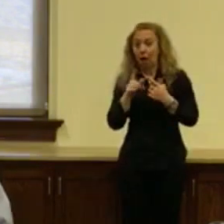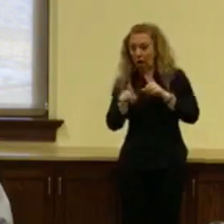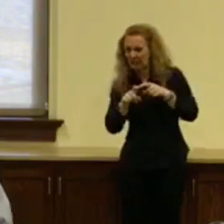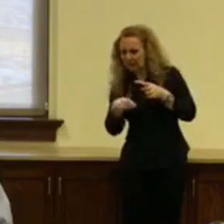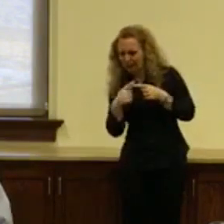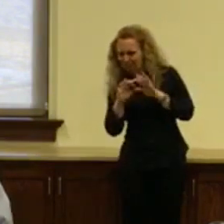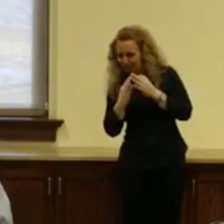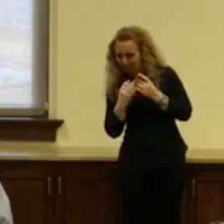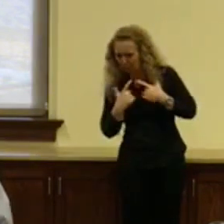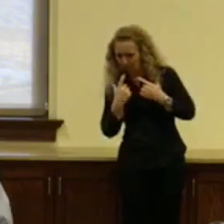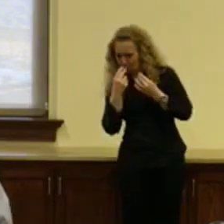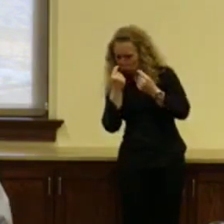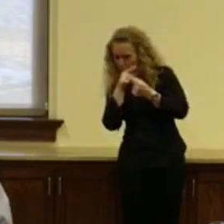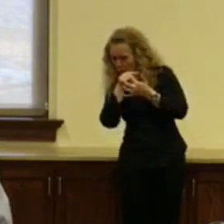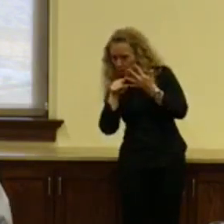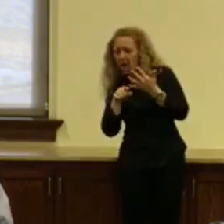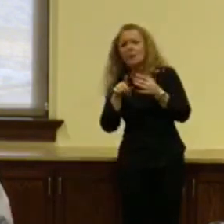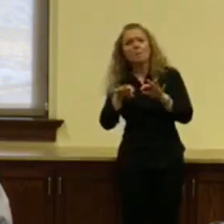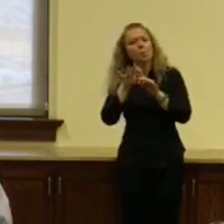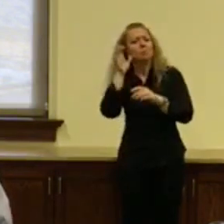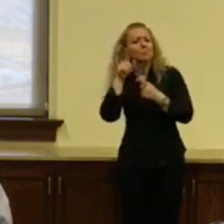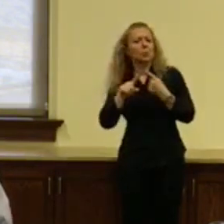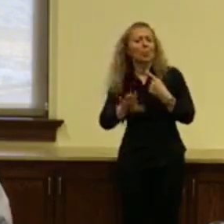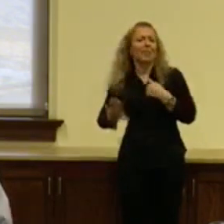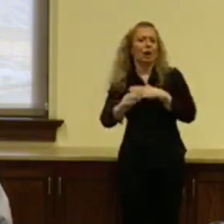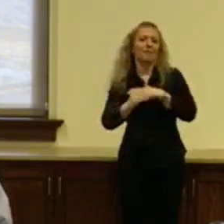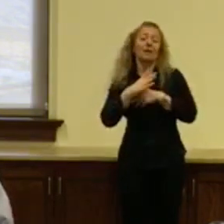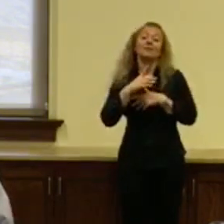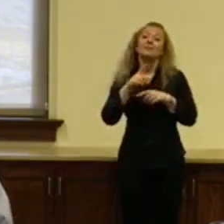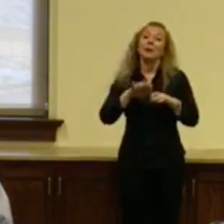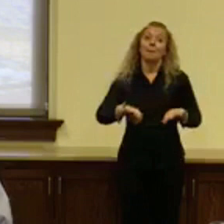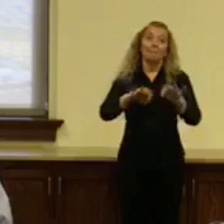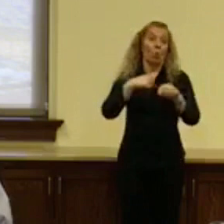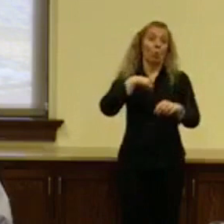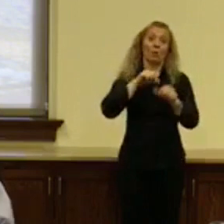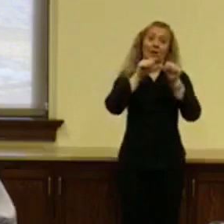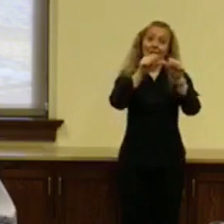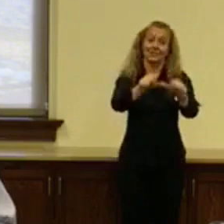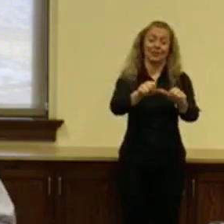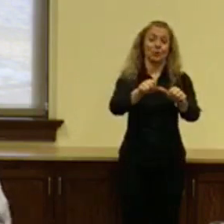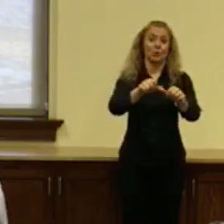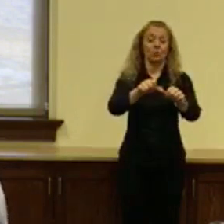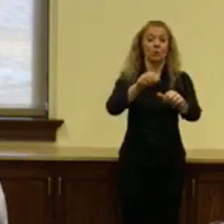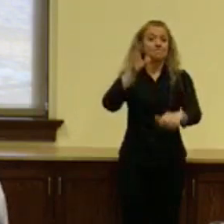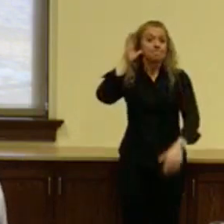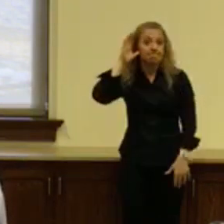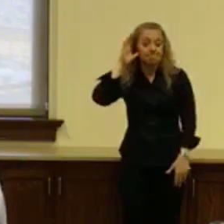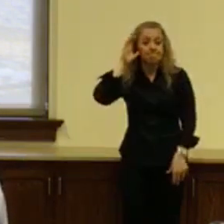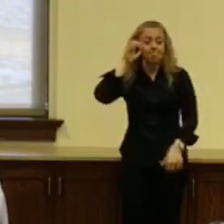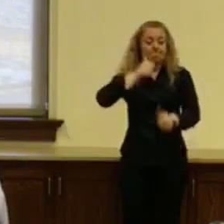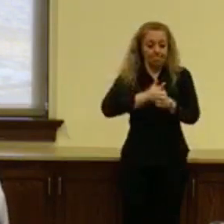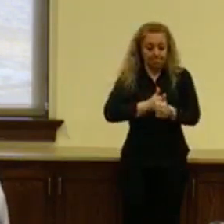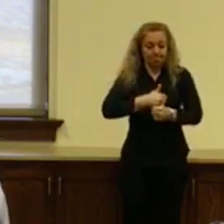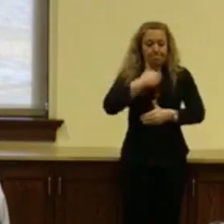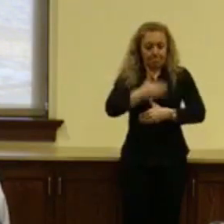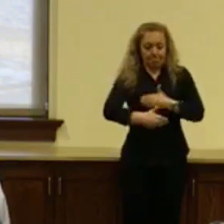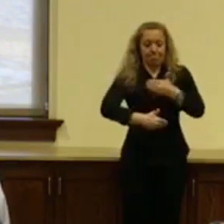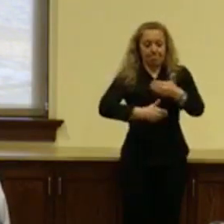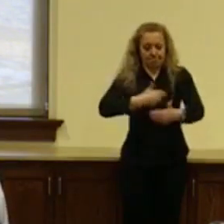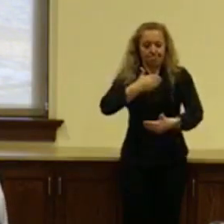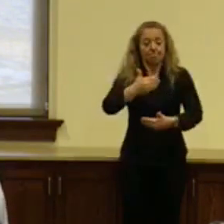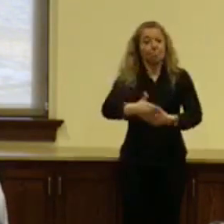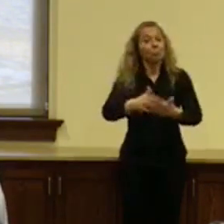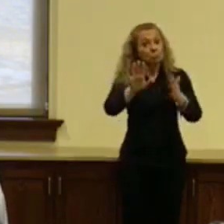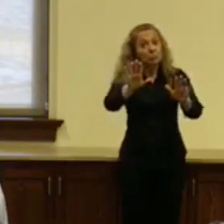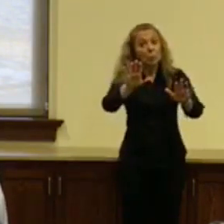those type of things. We just got to keep heading in the right direction. We got to keep moving as we have been, and we've seen